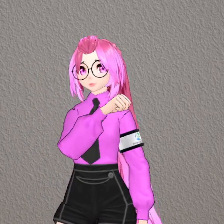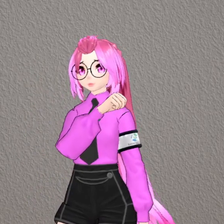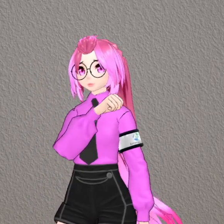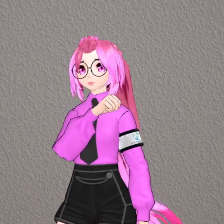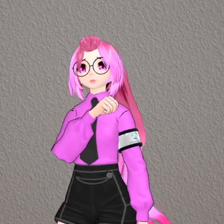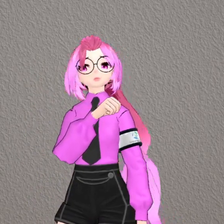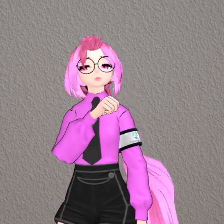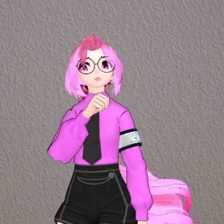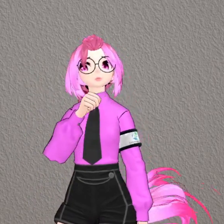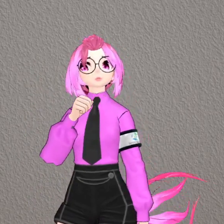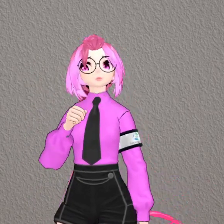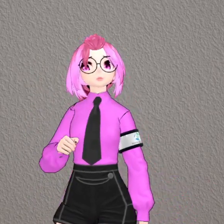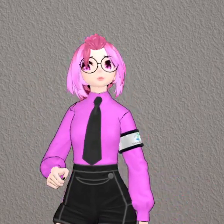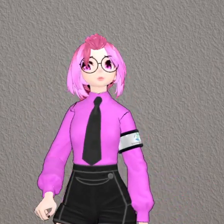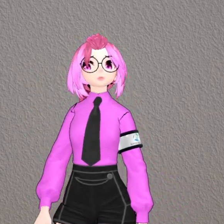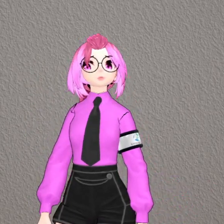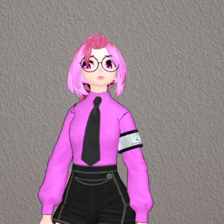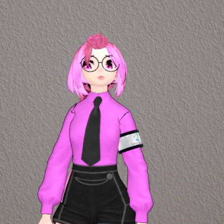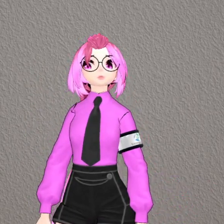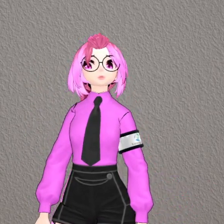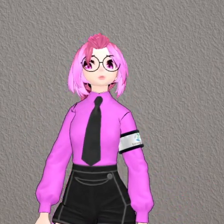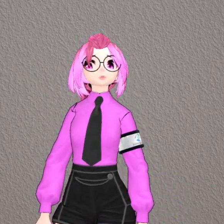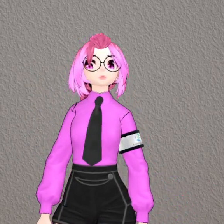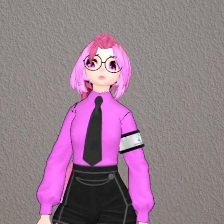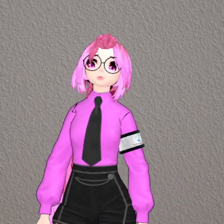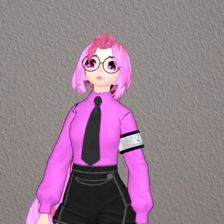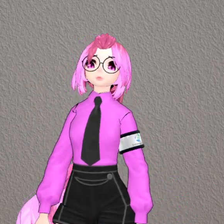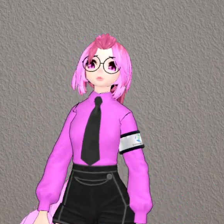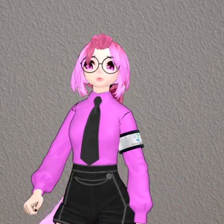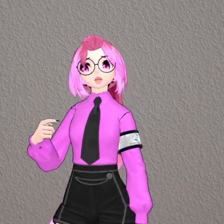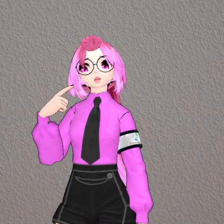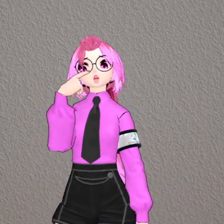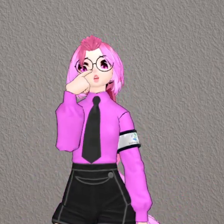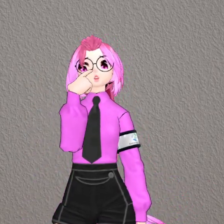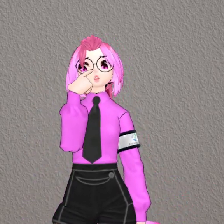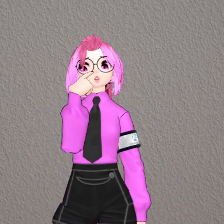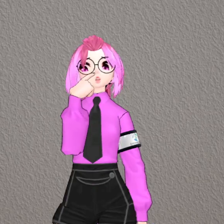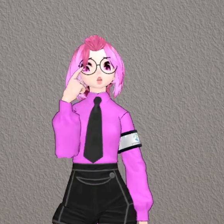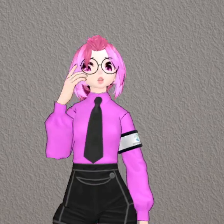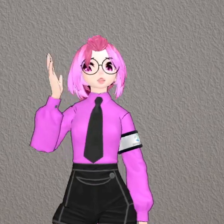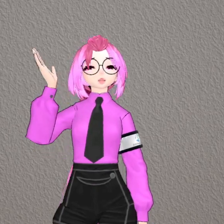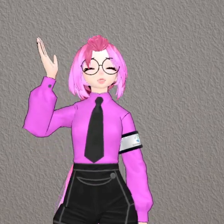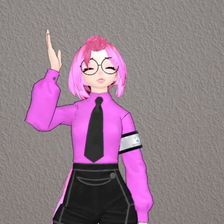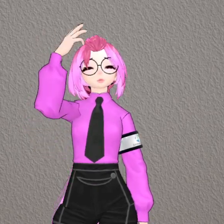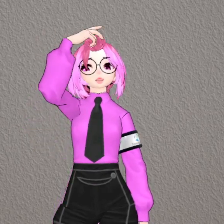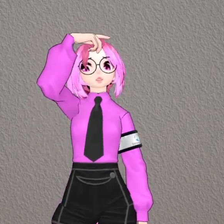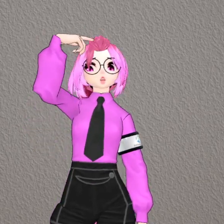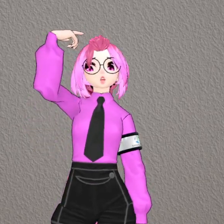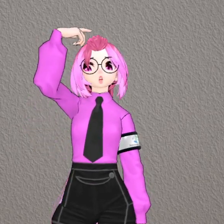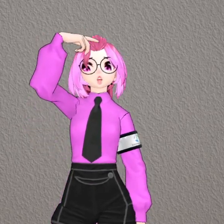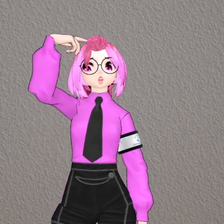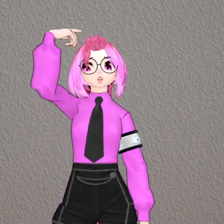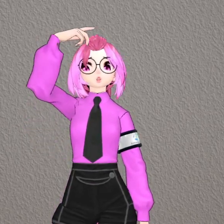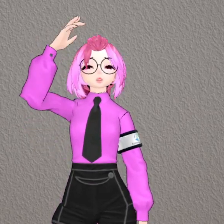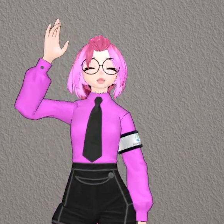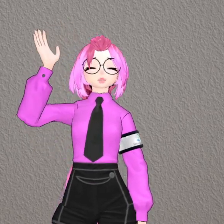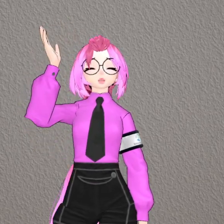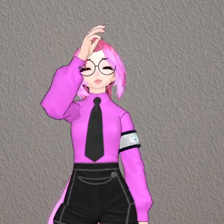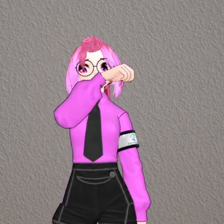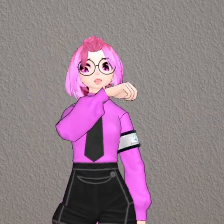Is this one over the nose or over the mouth? I sign this above the nose. It's near your head. Okay. Because your thought is